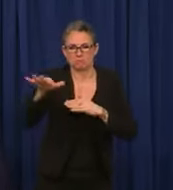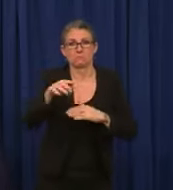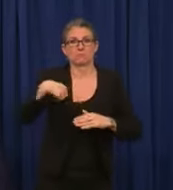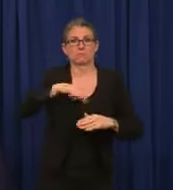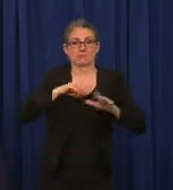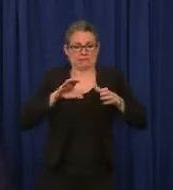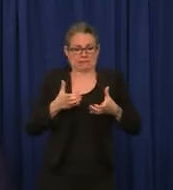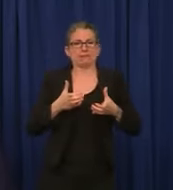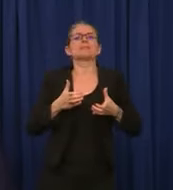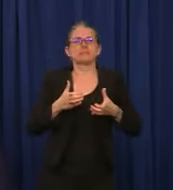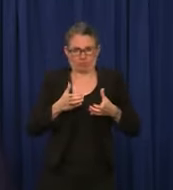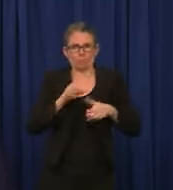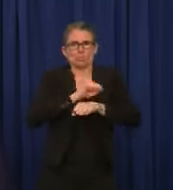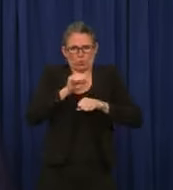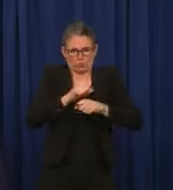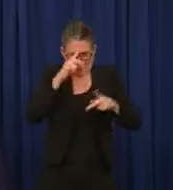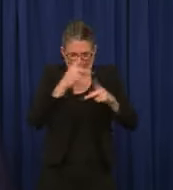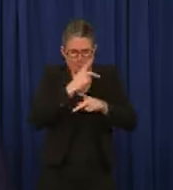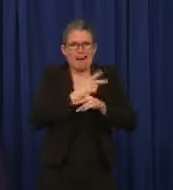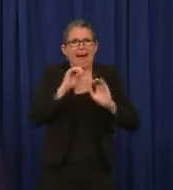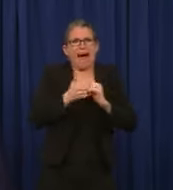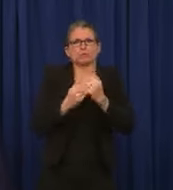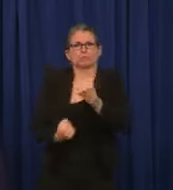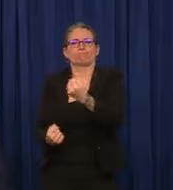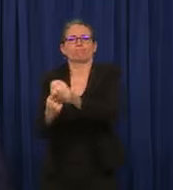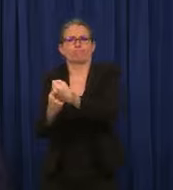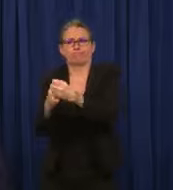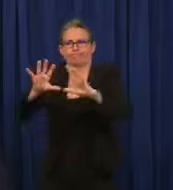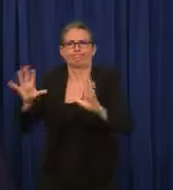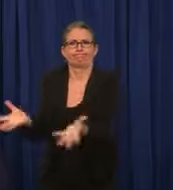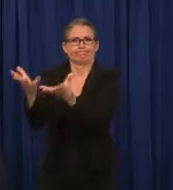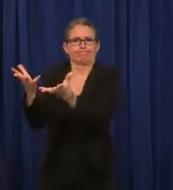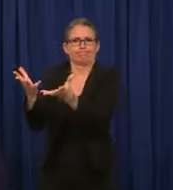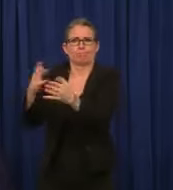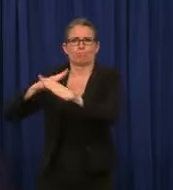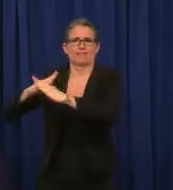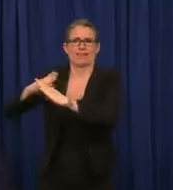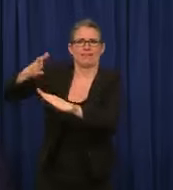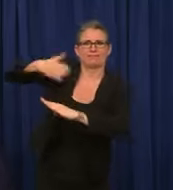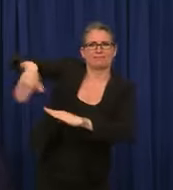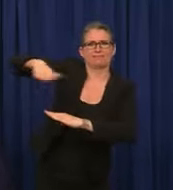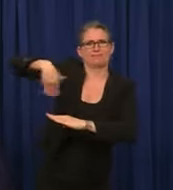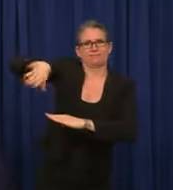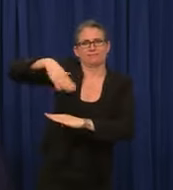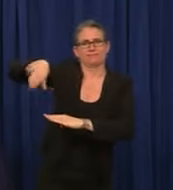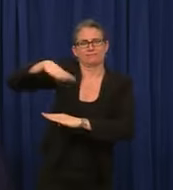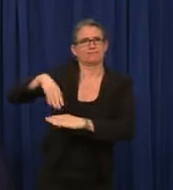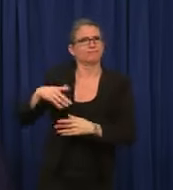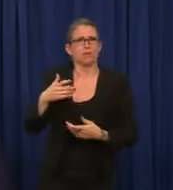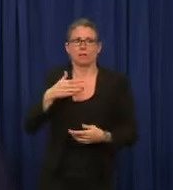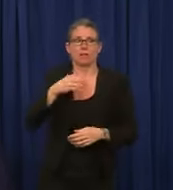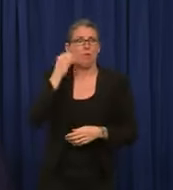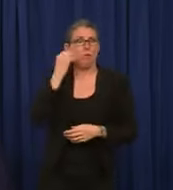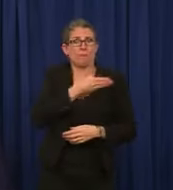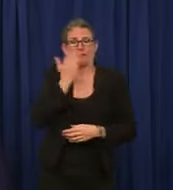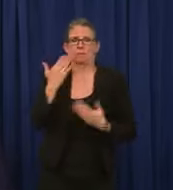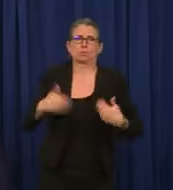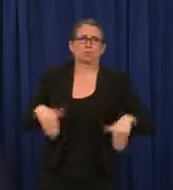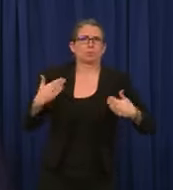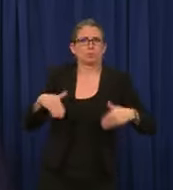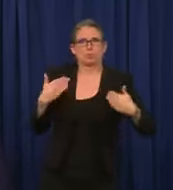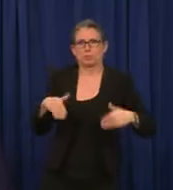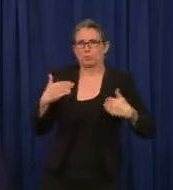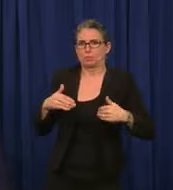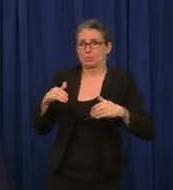and respond, and ultimately help people who are experiencing homelessness? So first, with respect to Oxford Street,